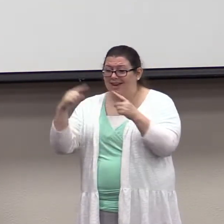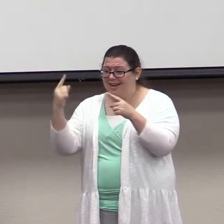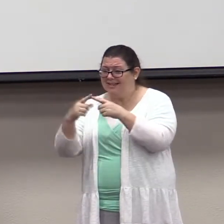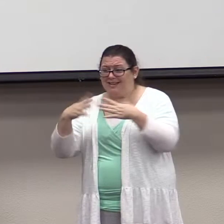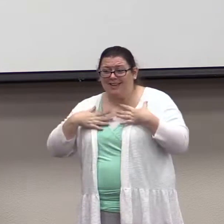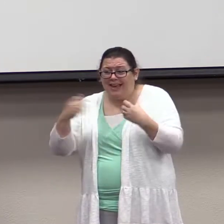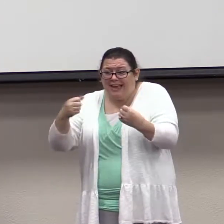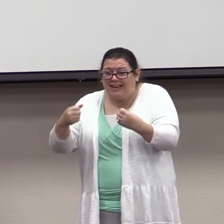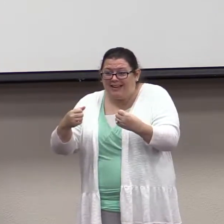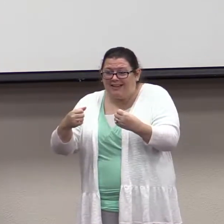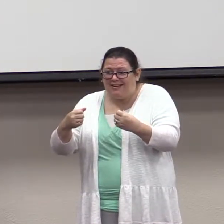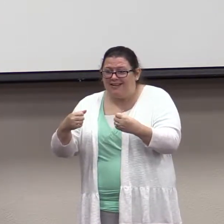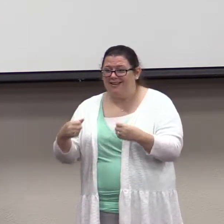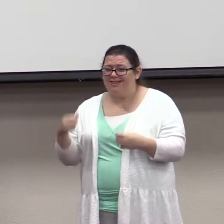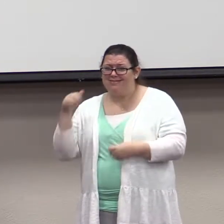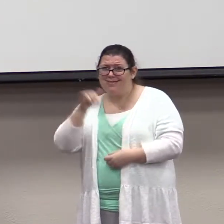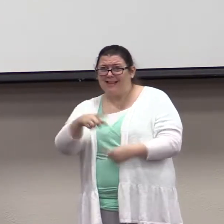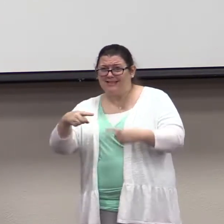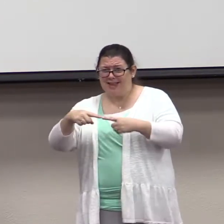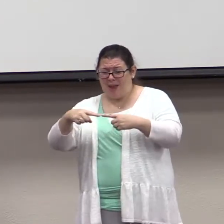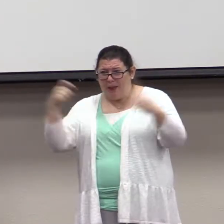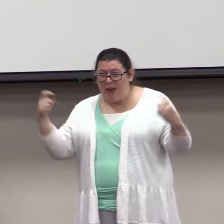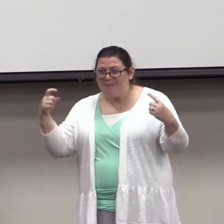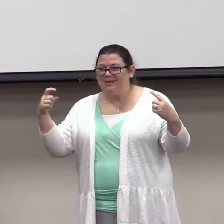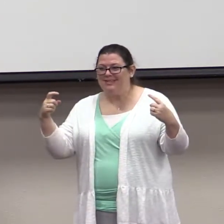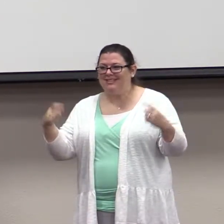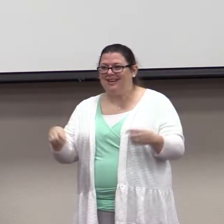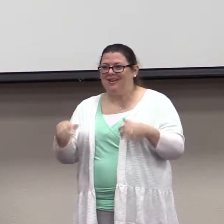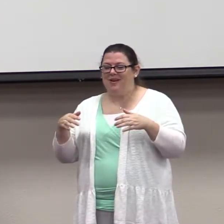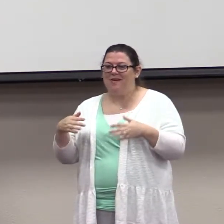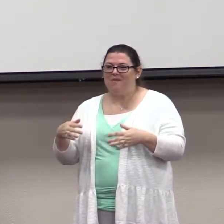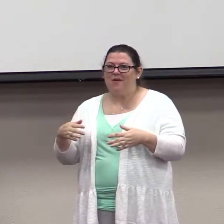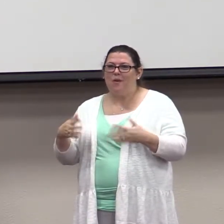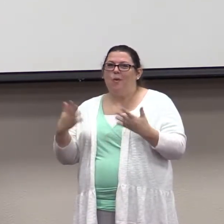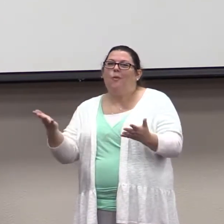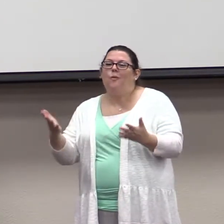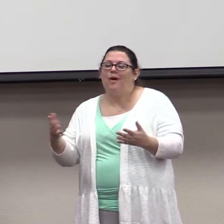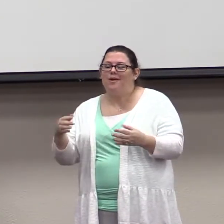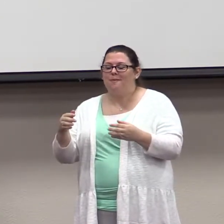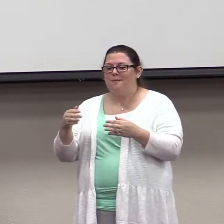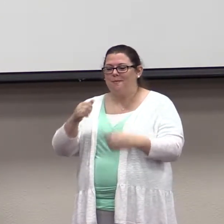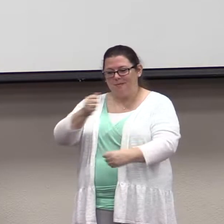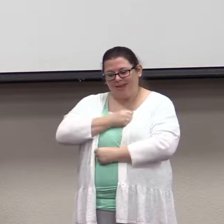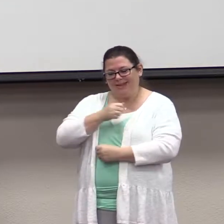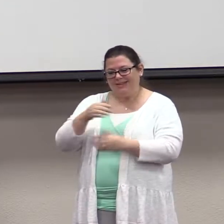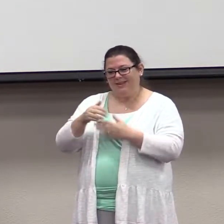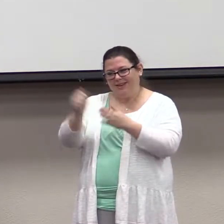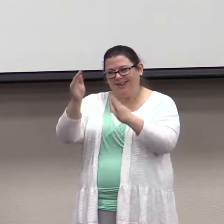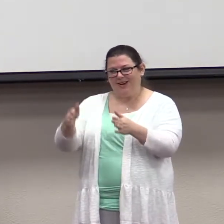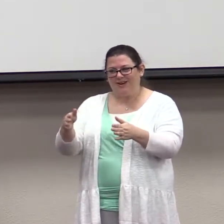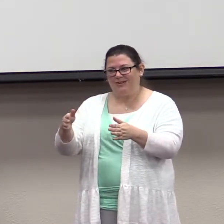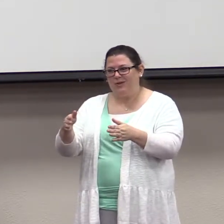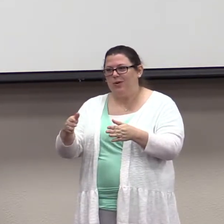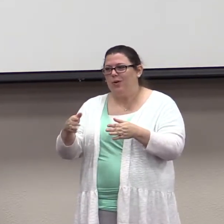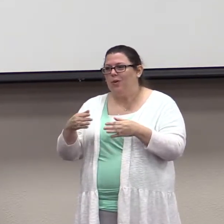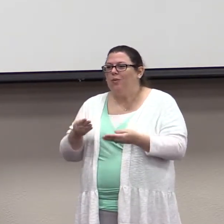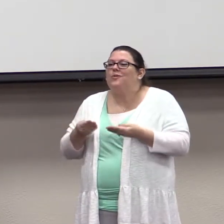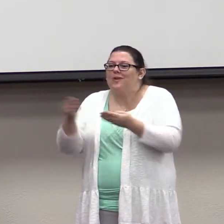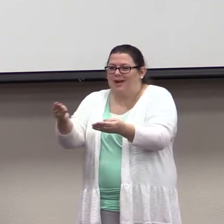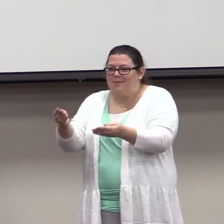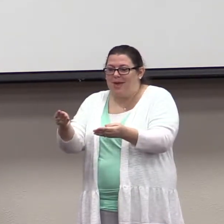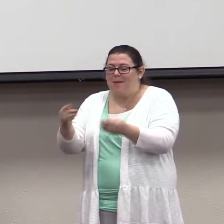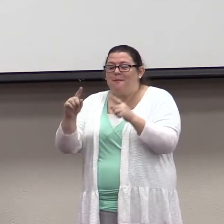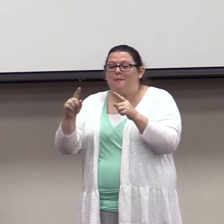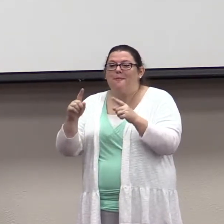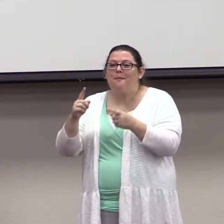opposite of what most military leaders would ever recommend to you. Yet Joshua puts his faith in God and follows the orders